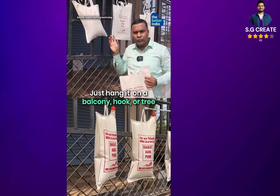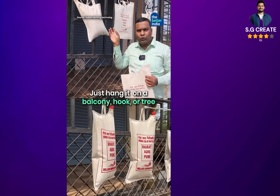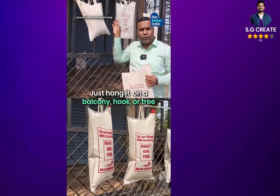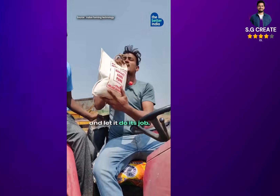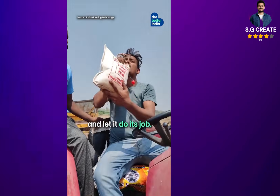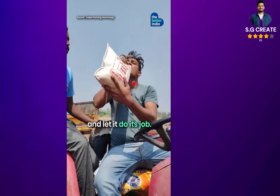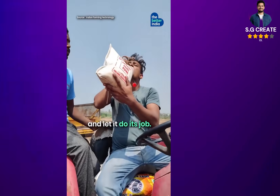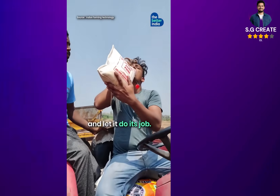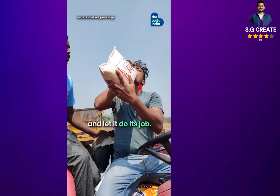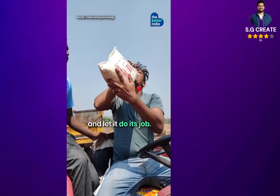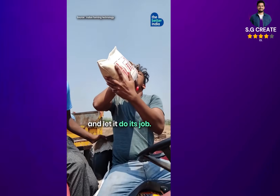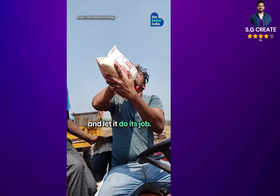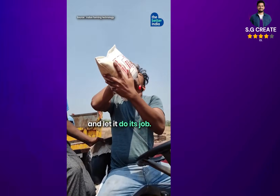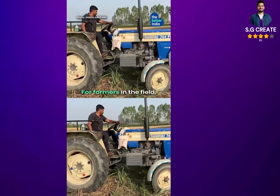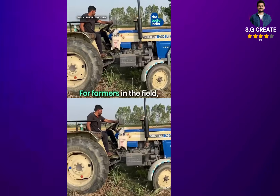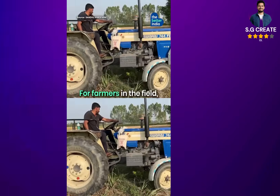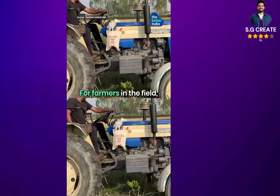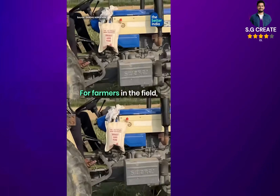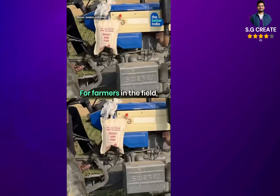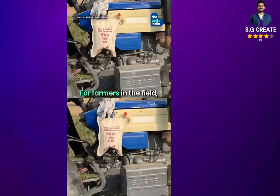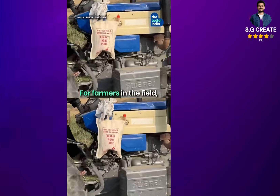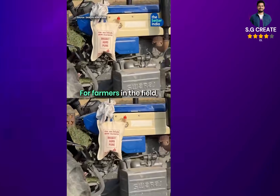tree and let it do its job. For farmers in the field,